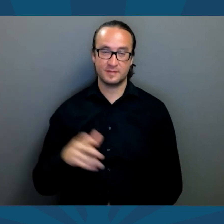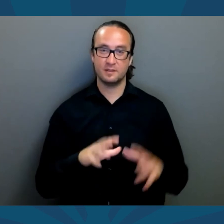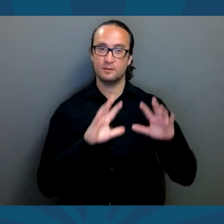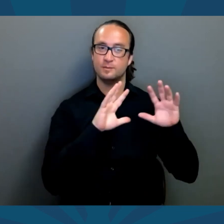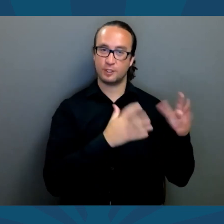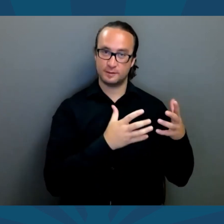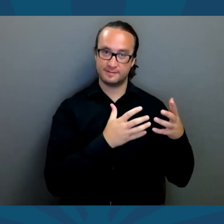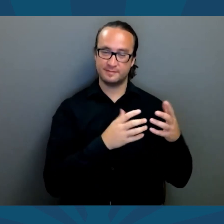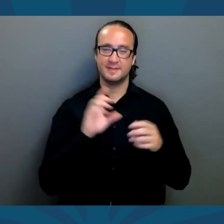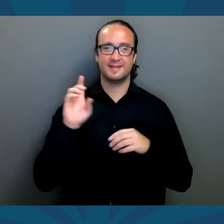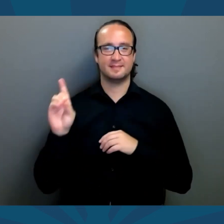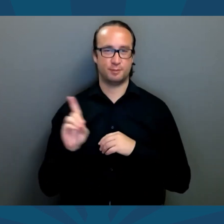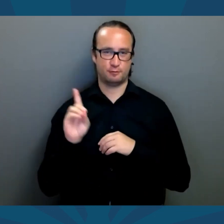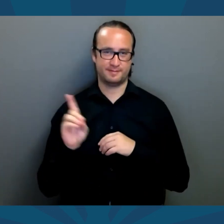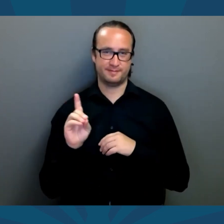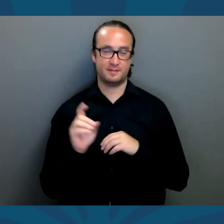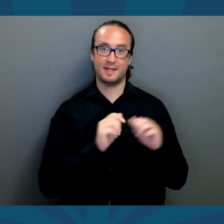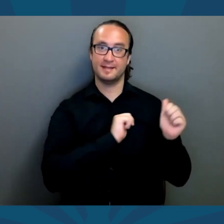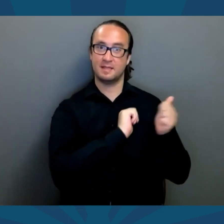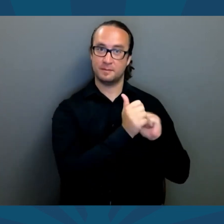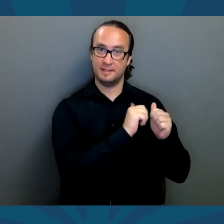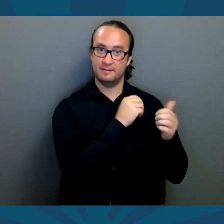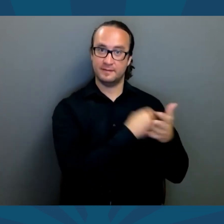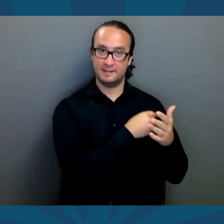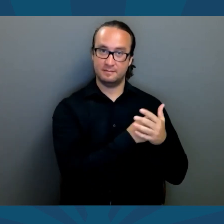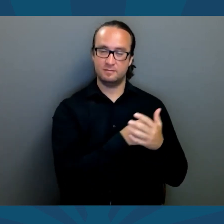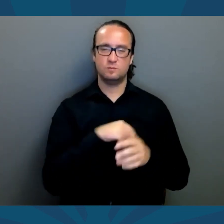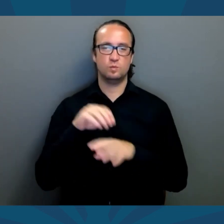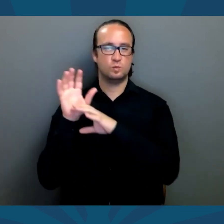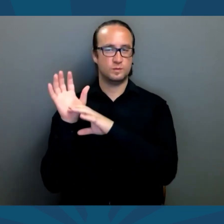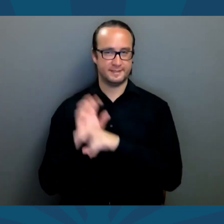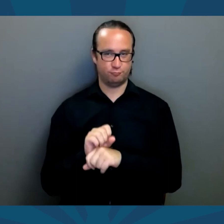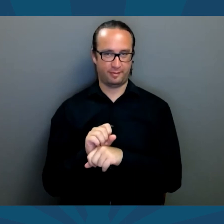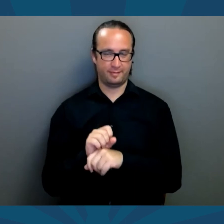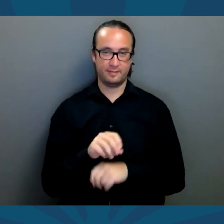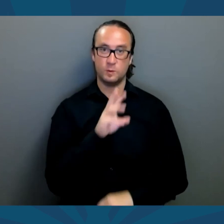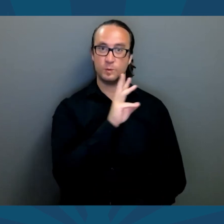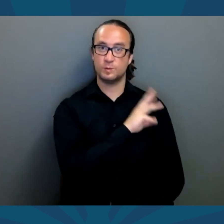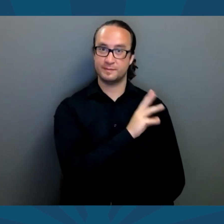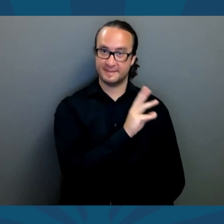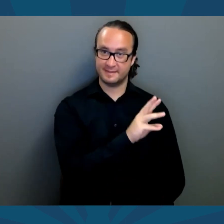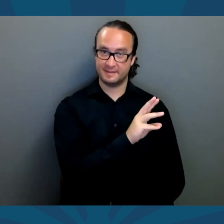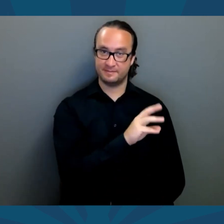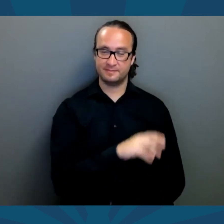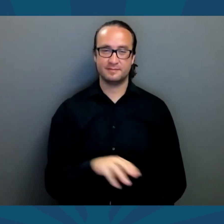Brianna Westbrook, Party Democratic. Campaign funding,